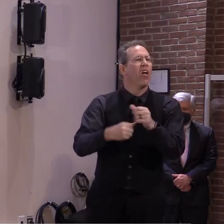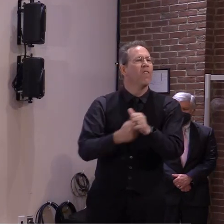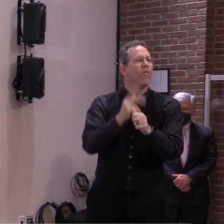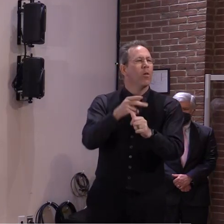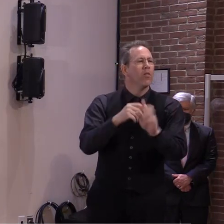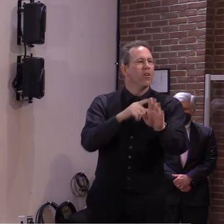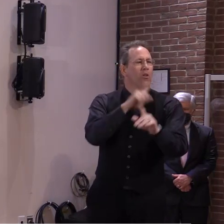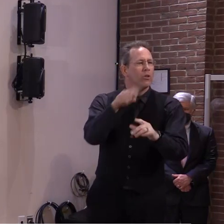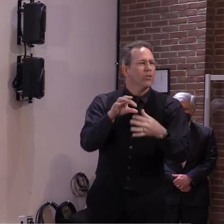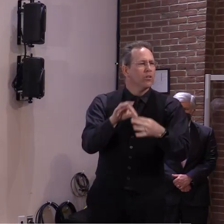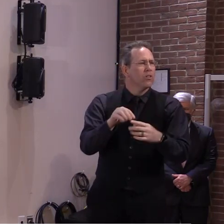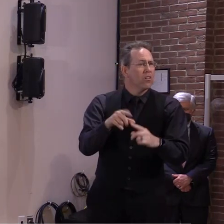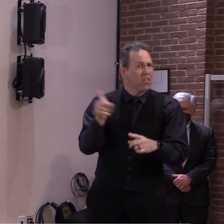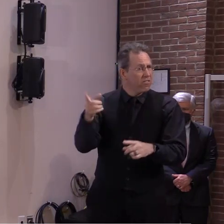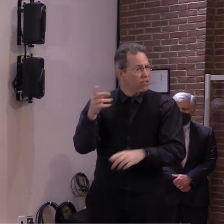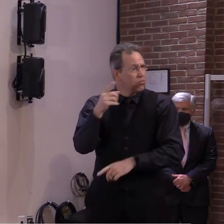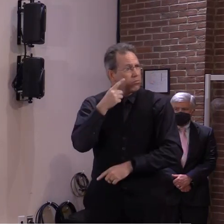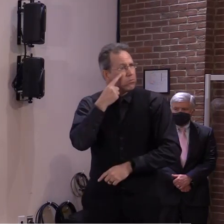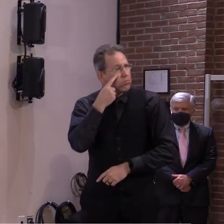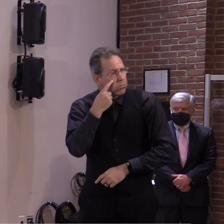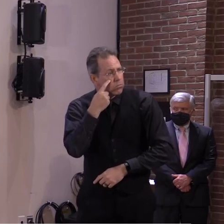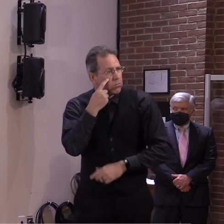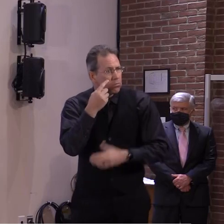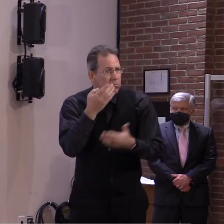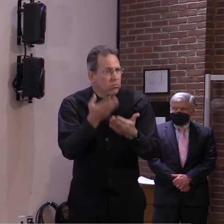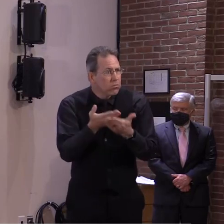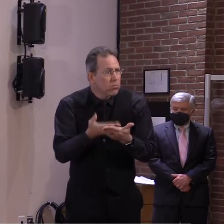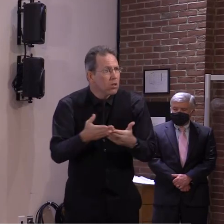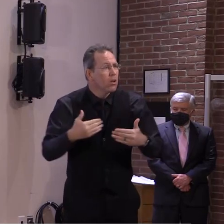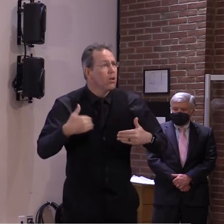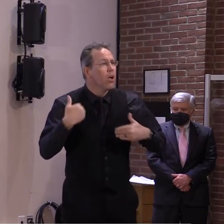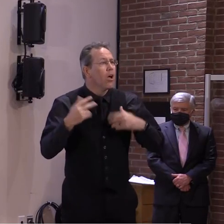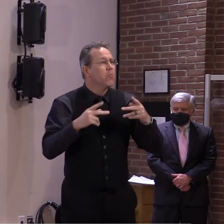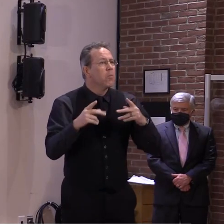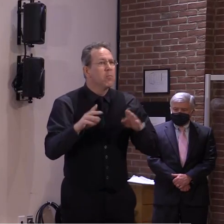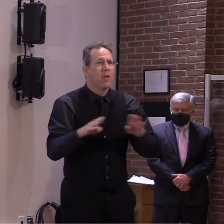are behaving any differently now that they are letting up their guard?